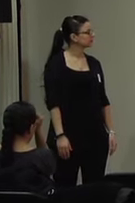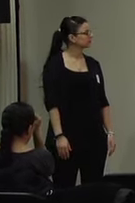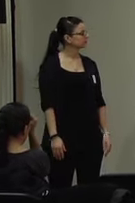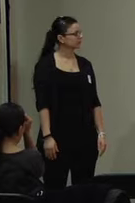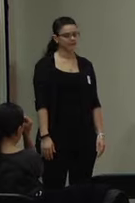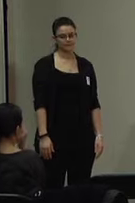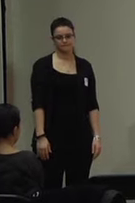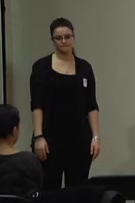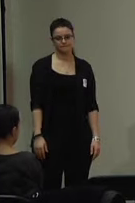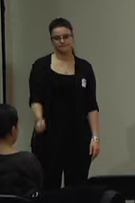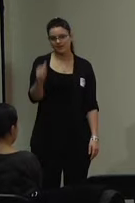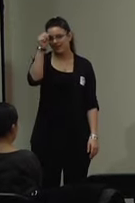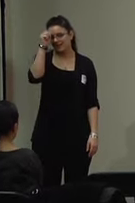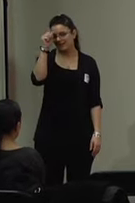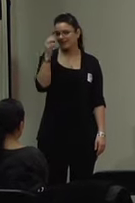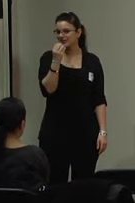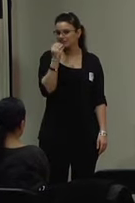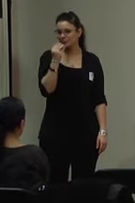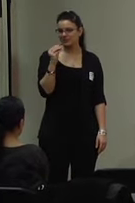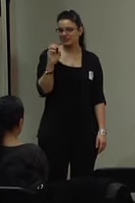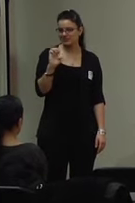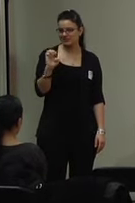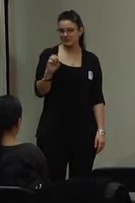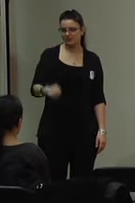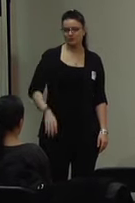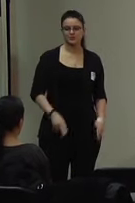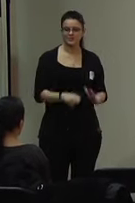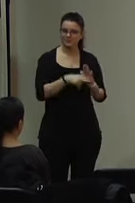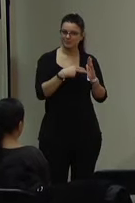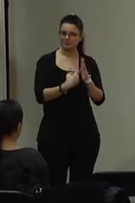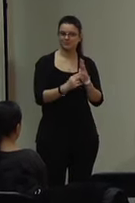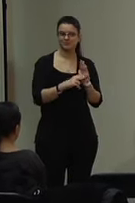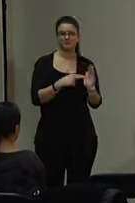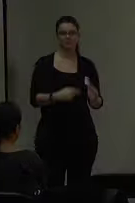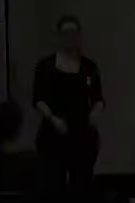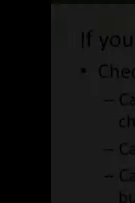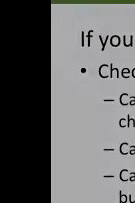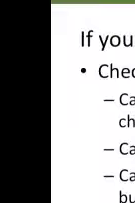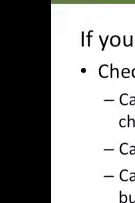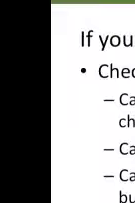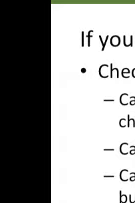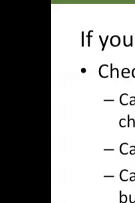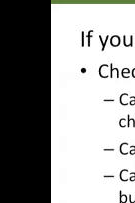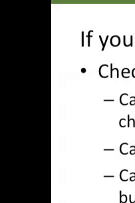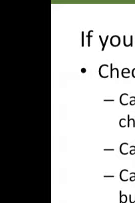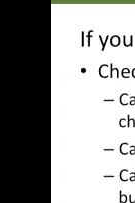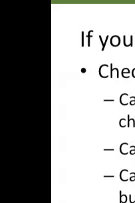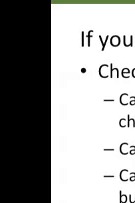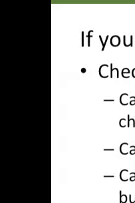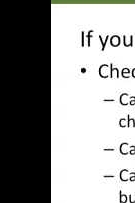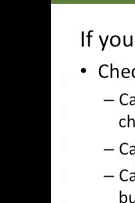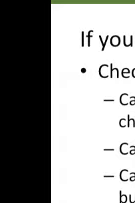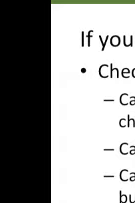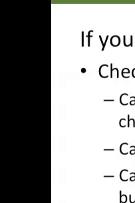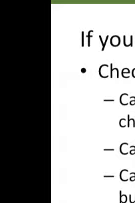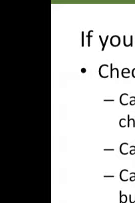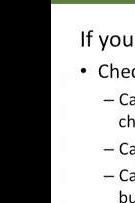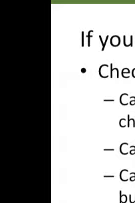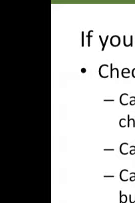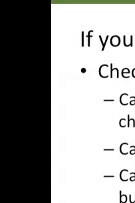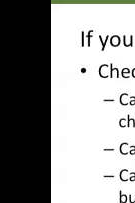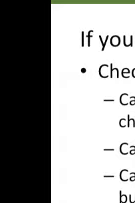has ghee in it, which is clarified butter, and often you can have the dishes made without ghee, if you ask. So what do you do when you can't